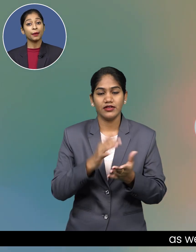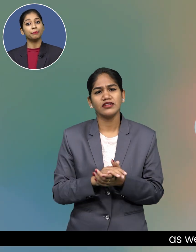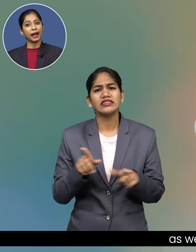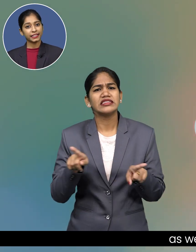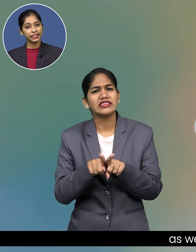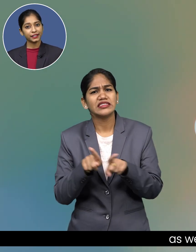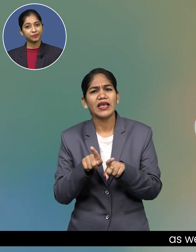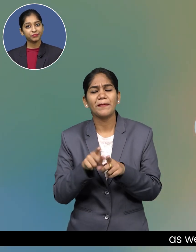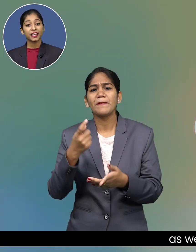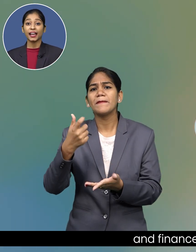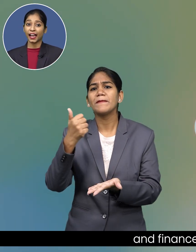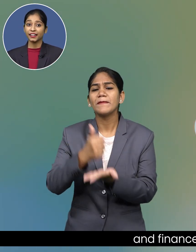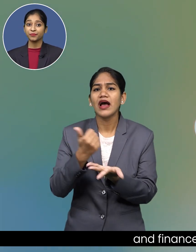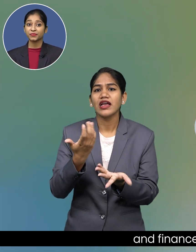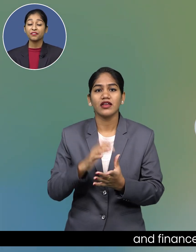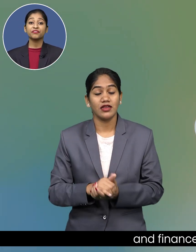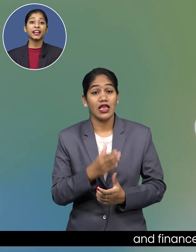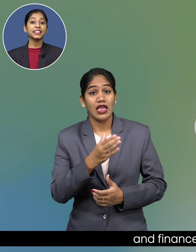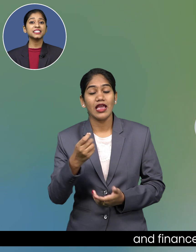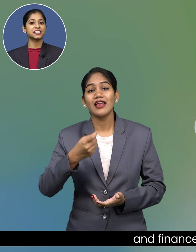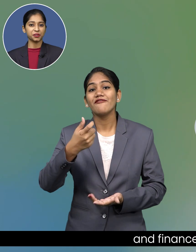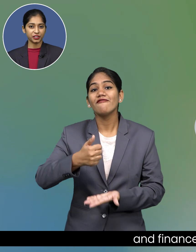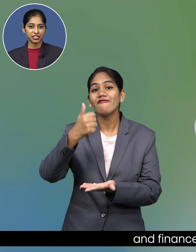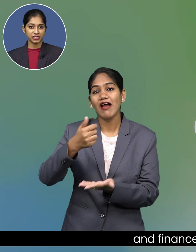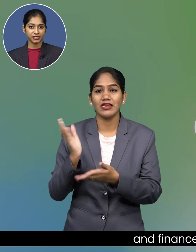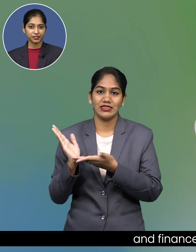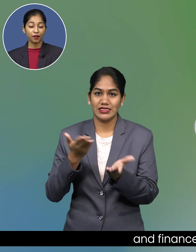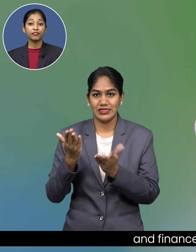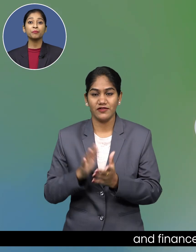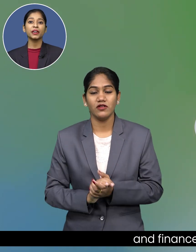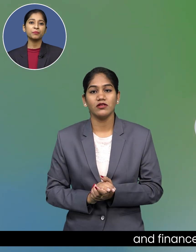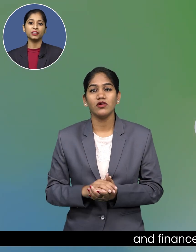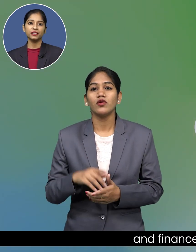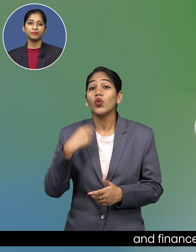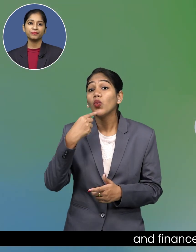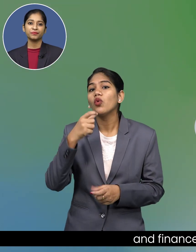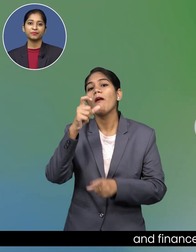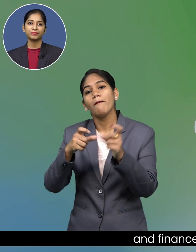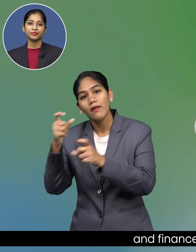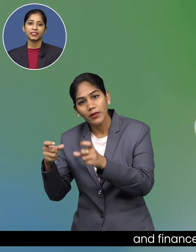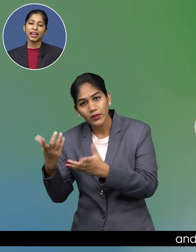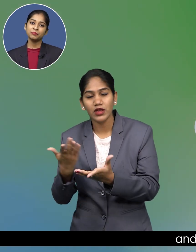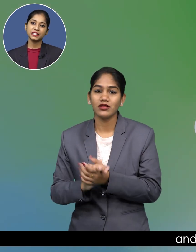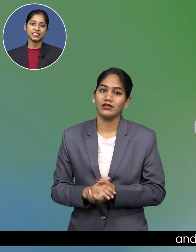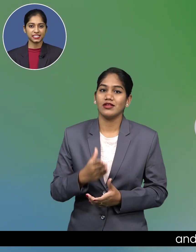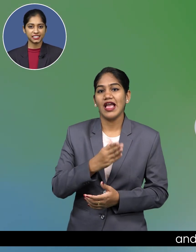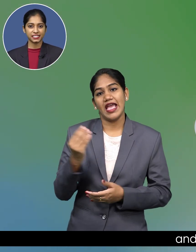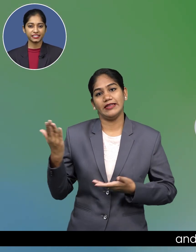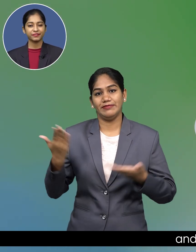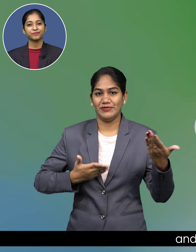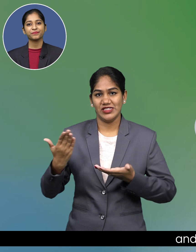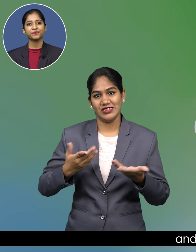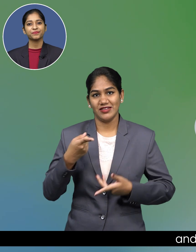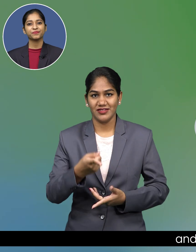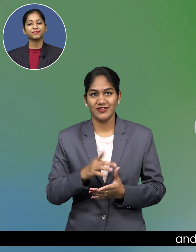as banking and finance services for people and businesses.